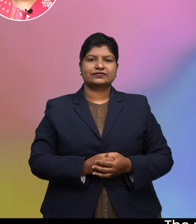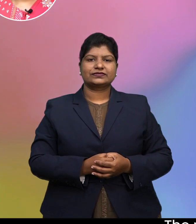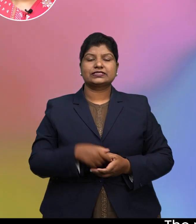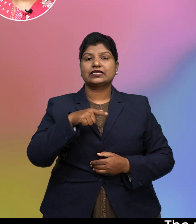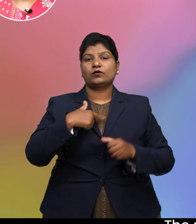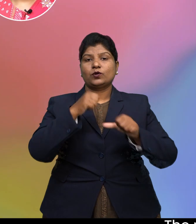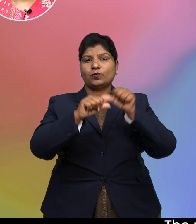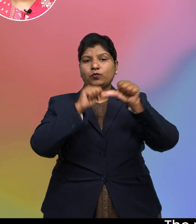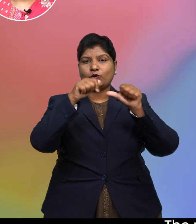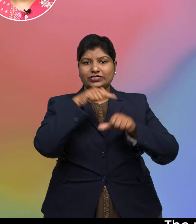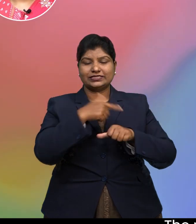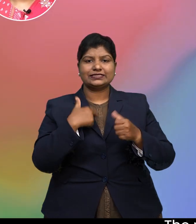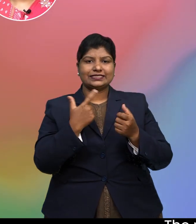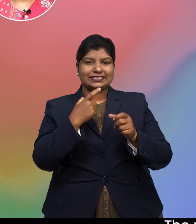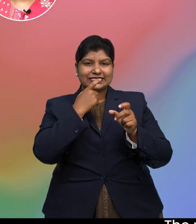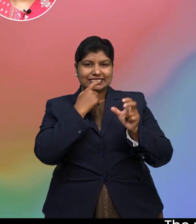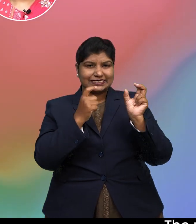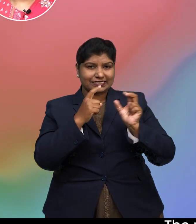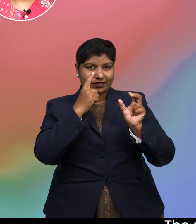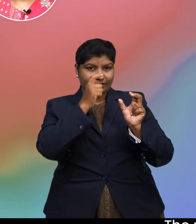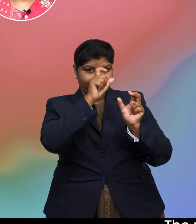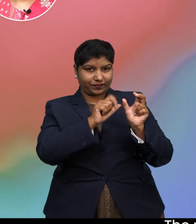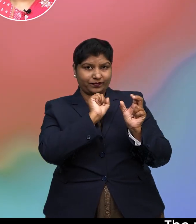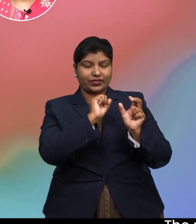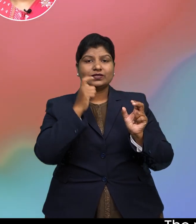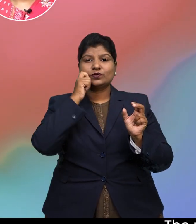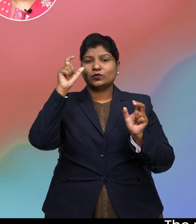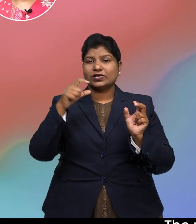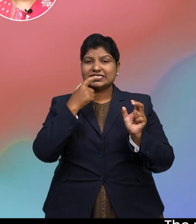The process of fertilization